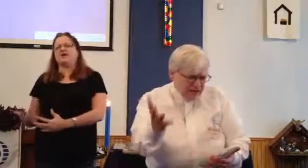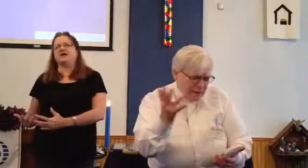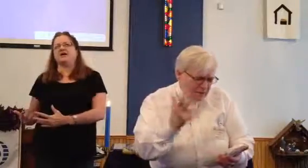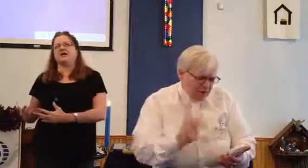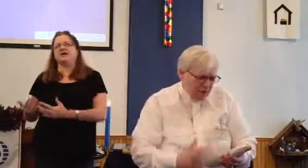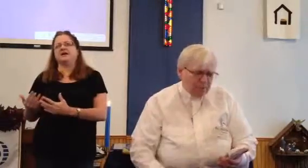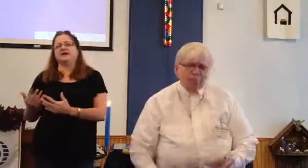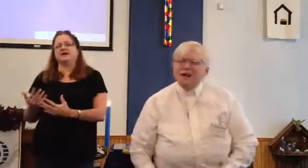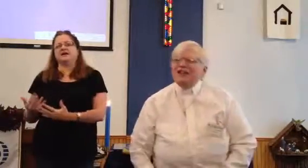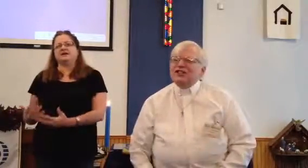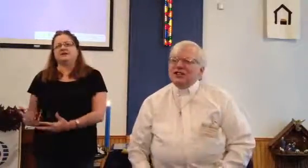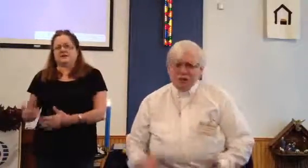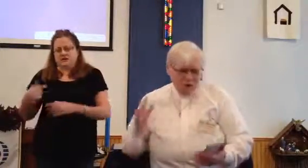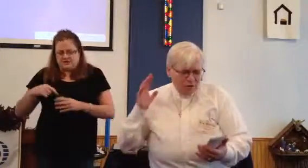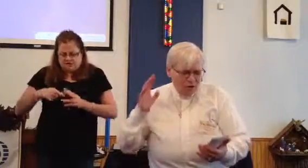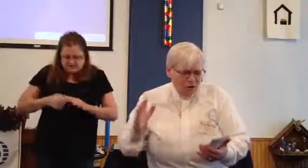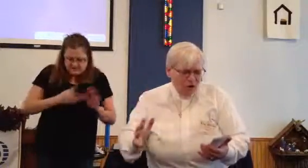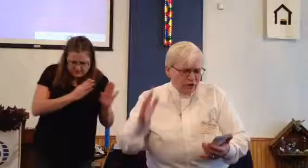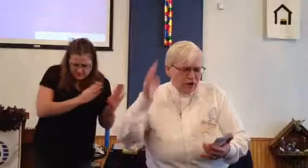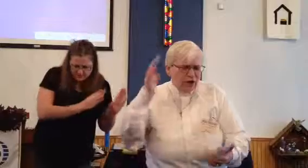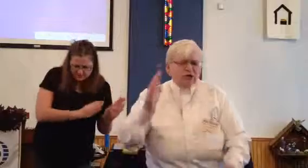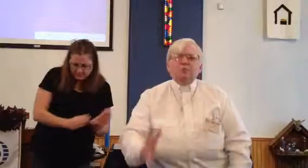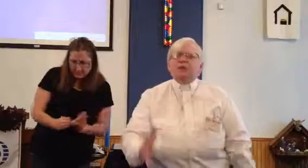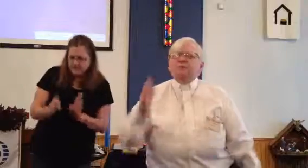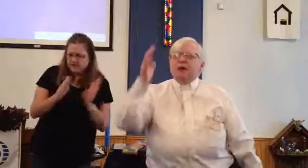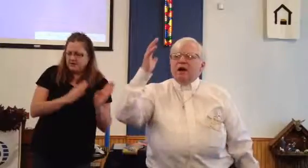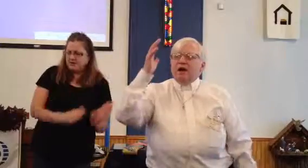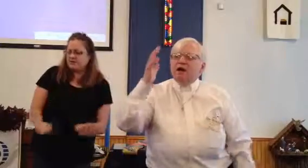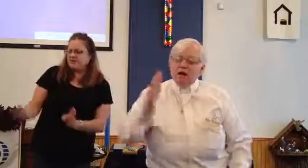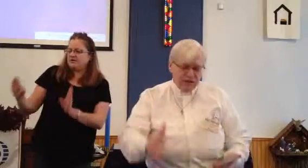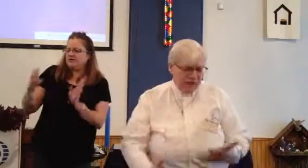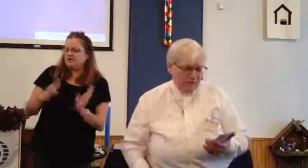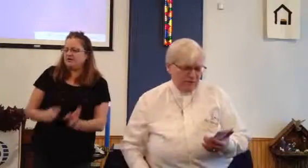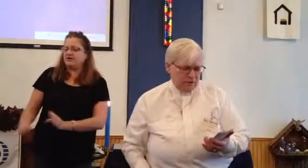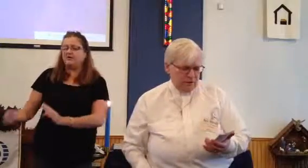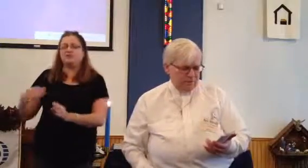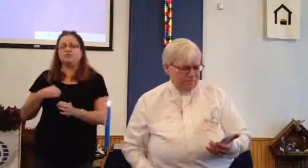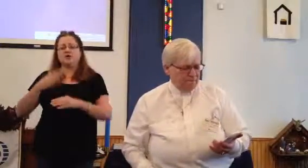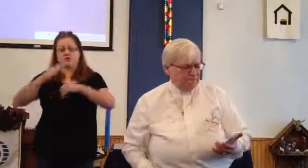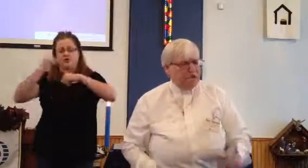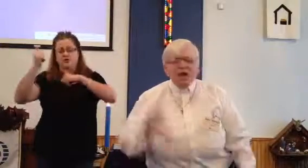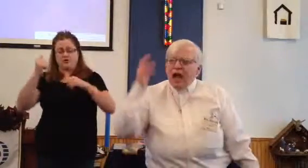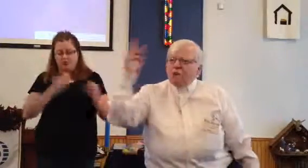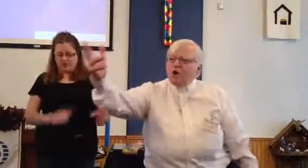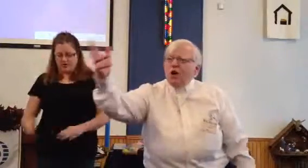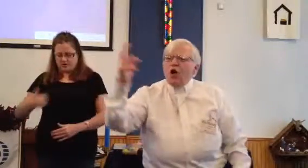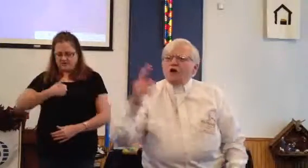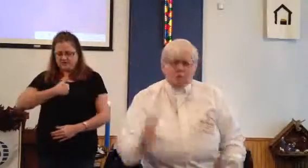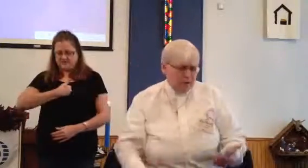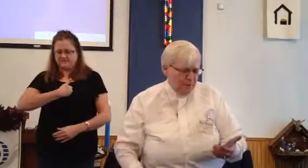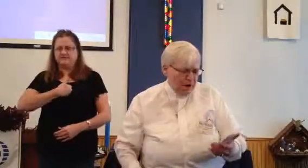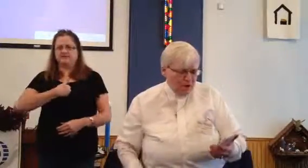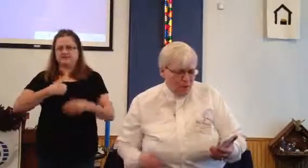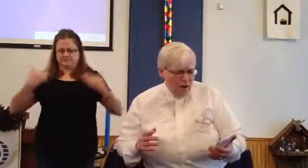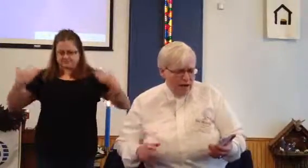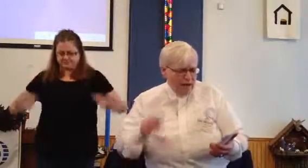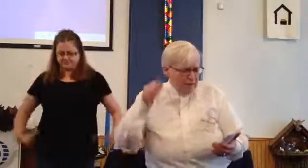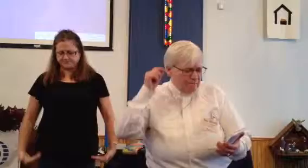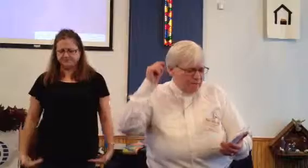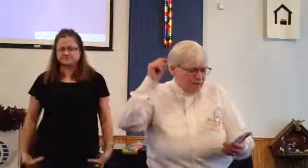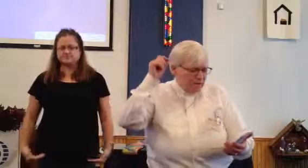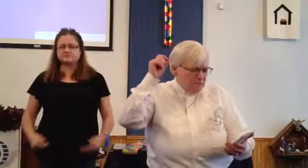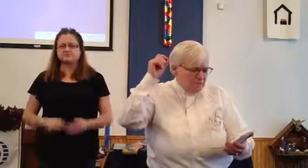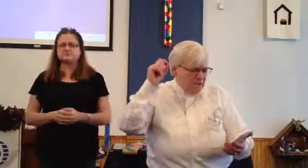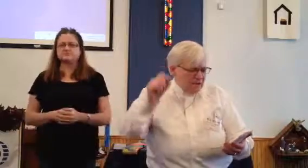in this time of preparation, we're called to prepare ourselves. And we're called to prepare the